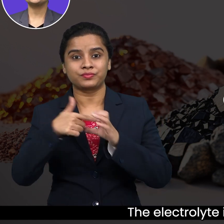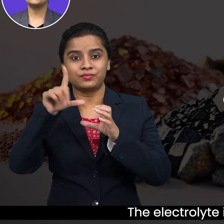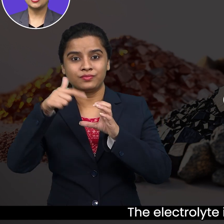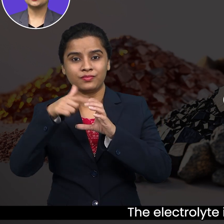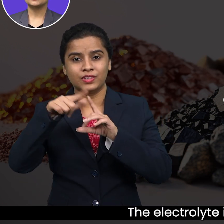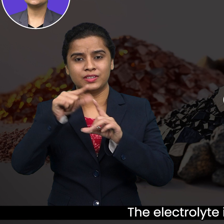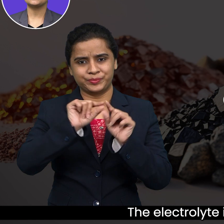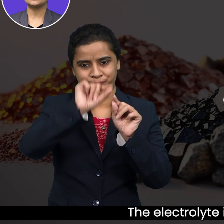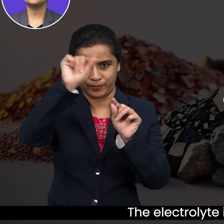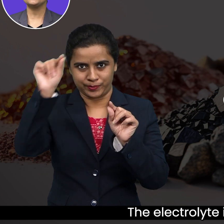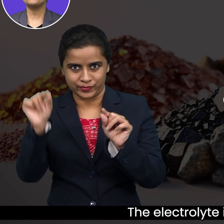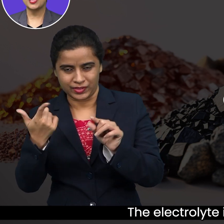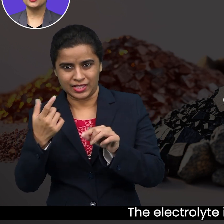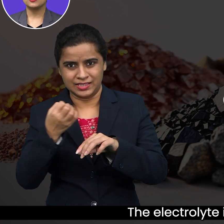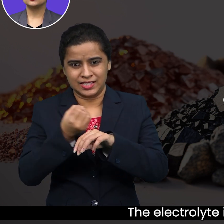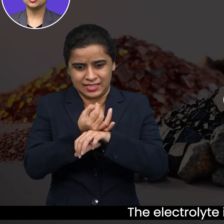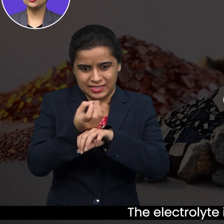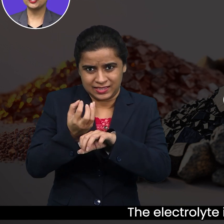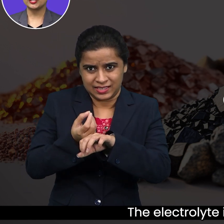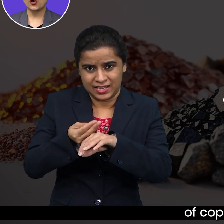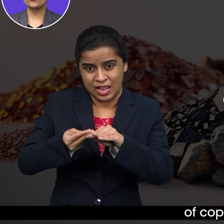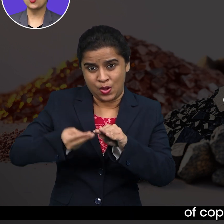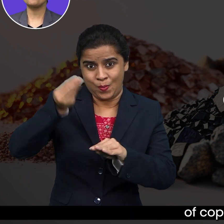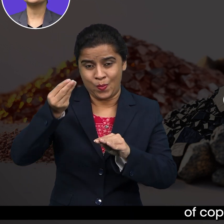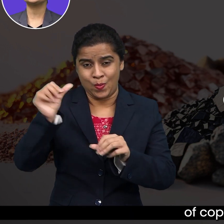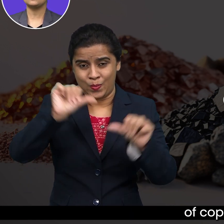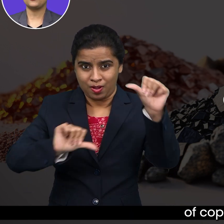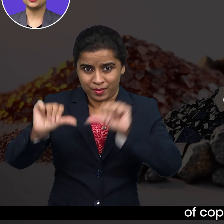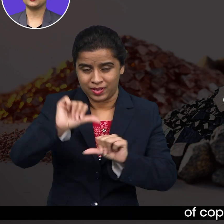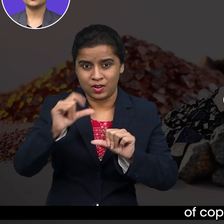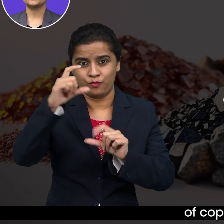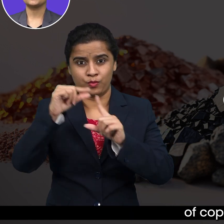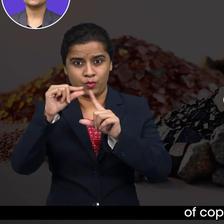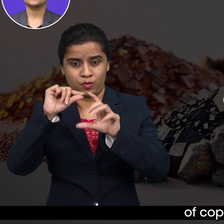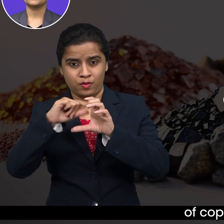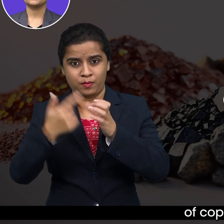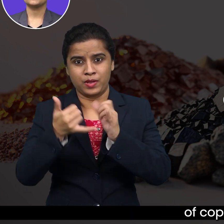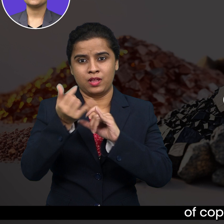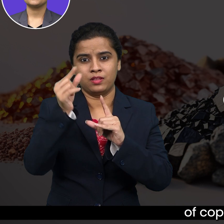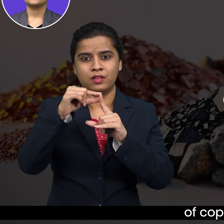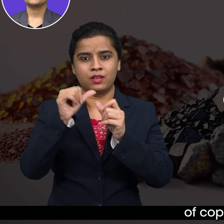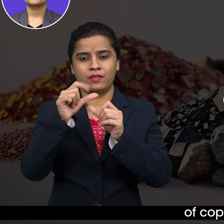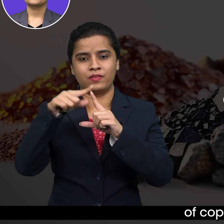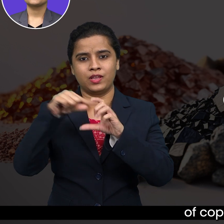The electrolyte is an acidified solution of copper sulfate.